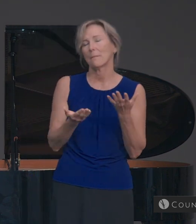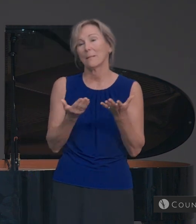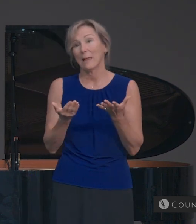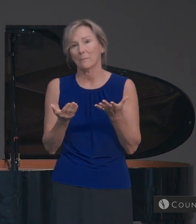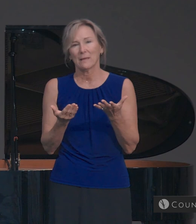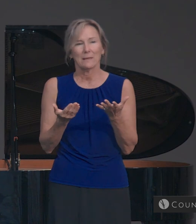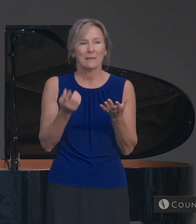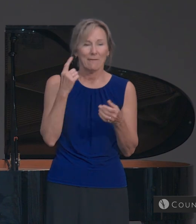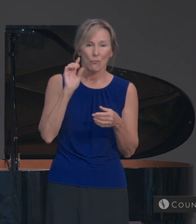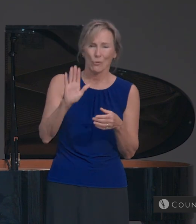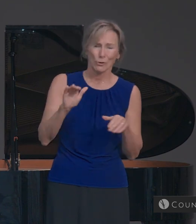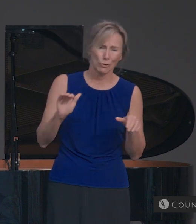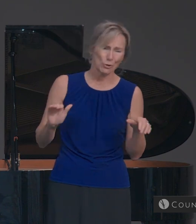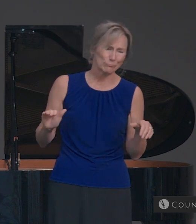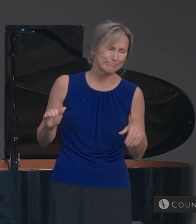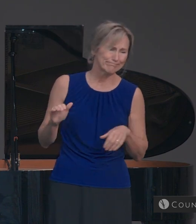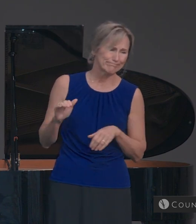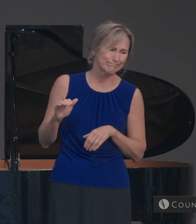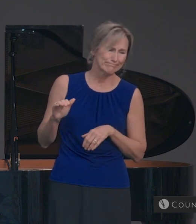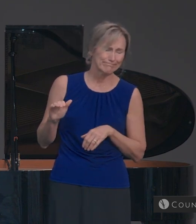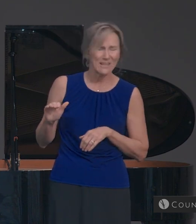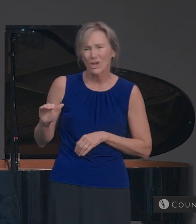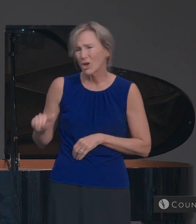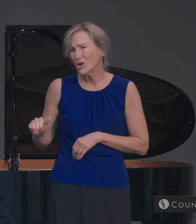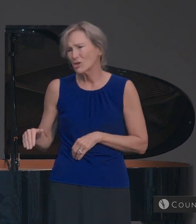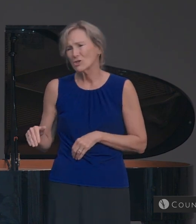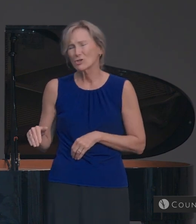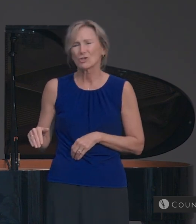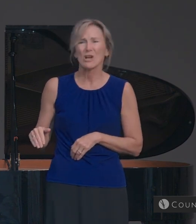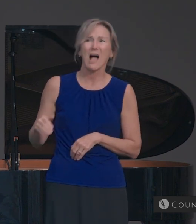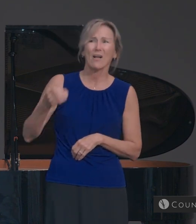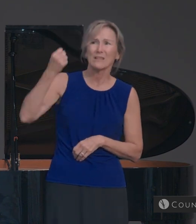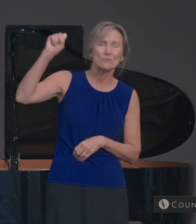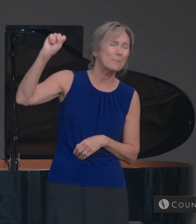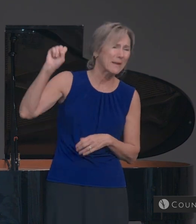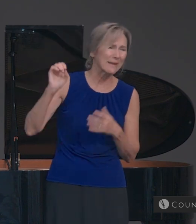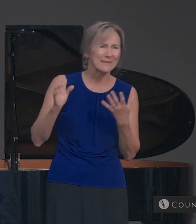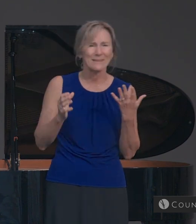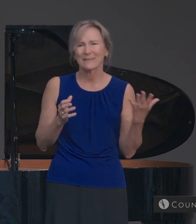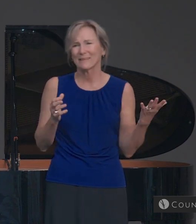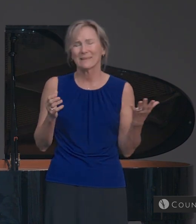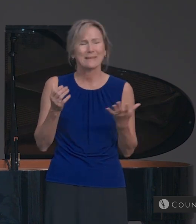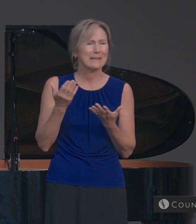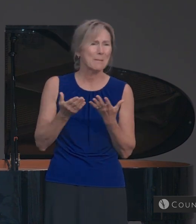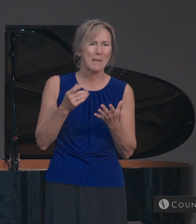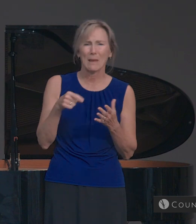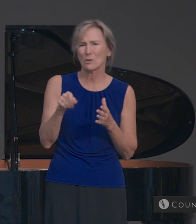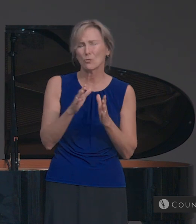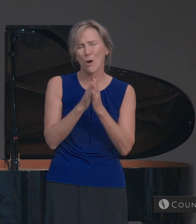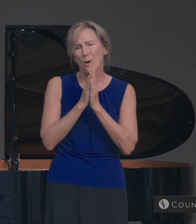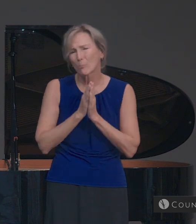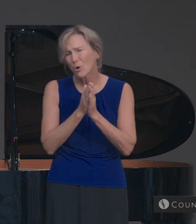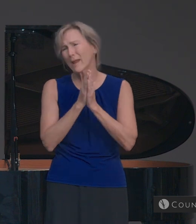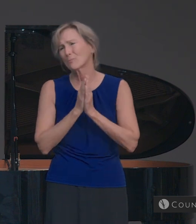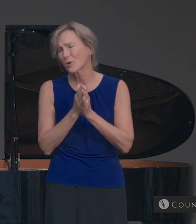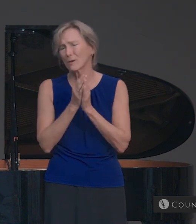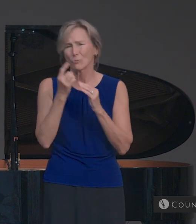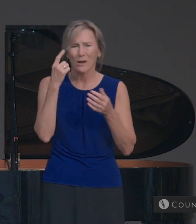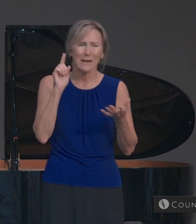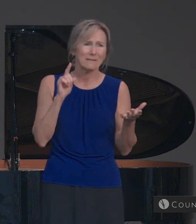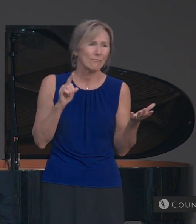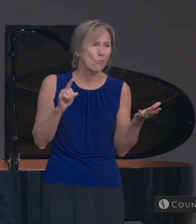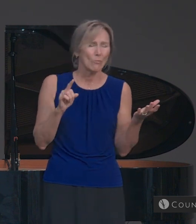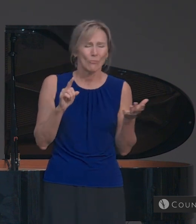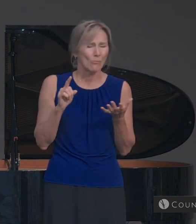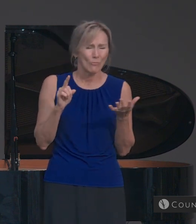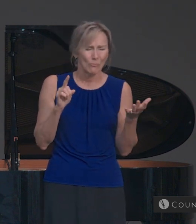for a wayward child. Maybe you're doing everything you can in that wayward child. And I know it gets old. Maybe you're